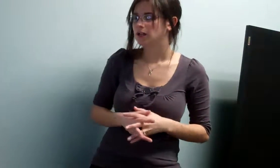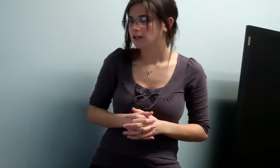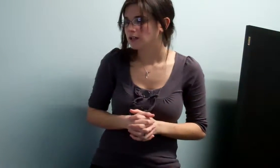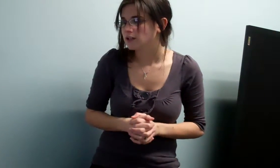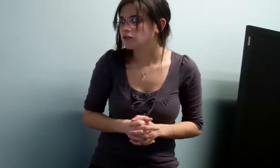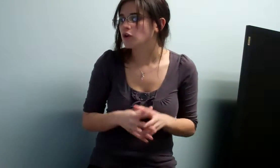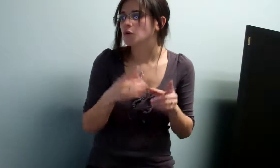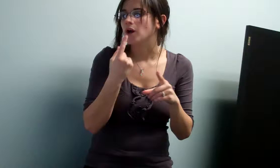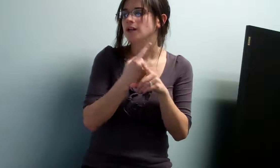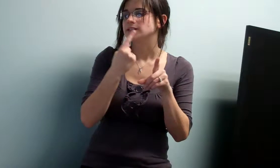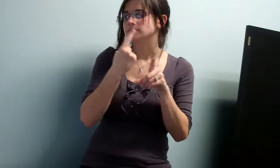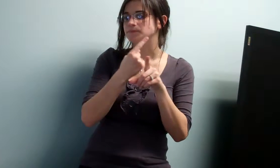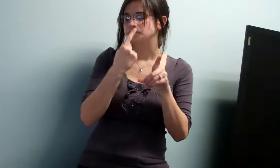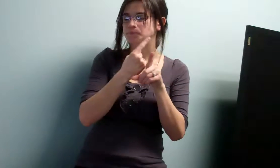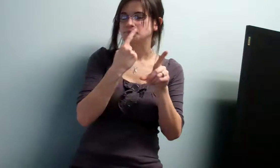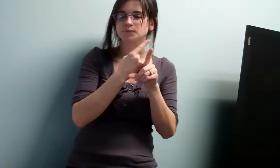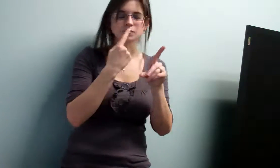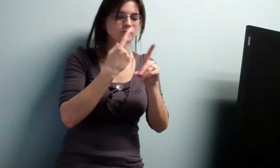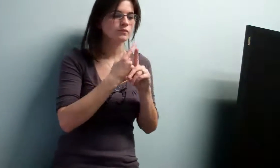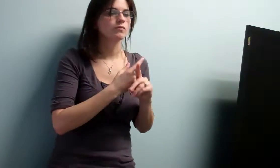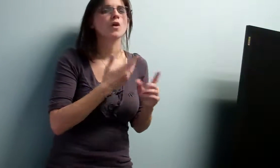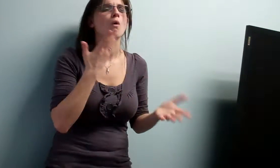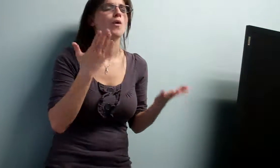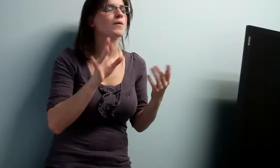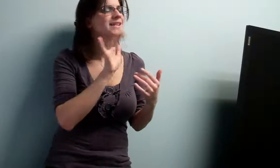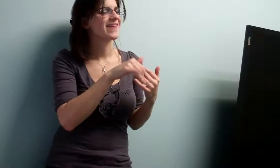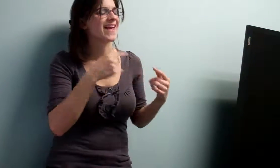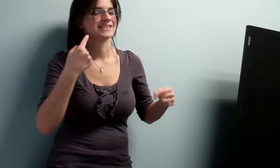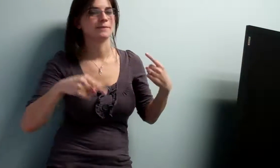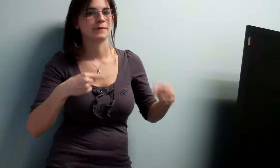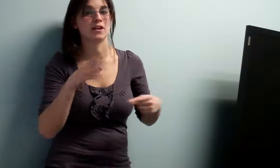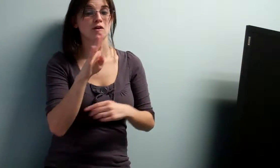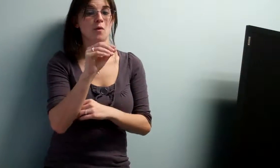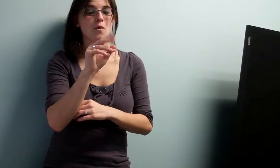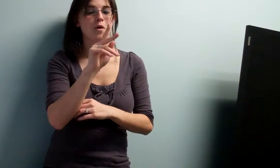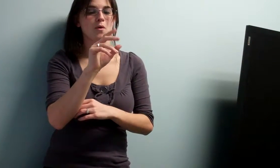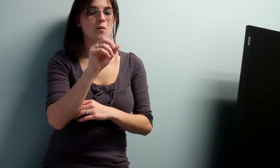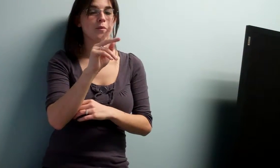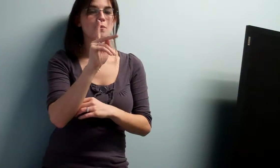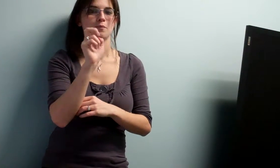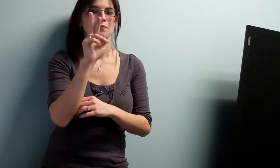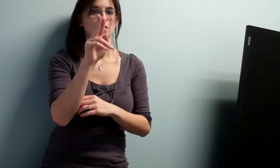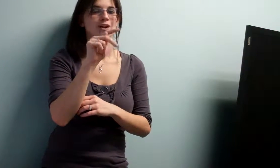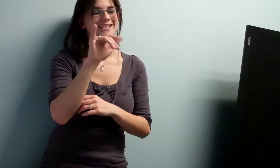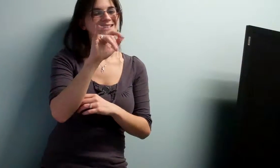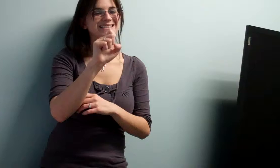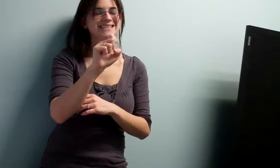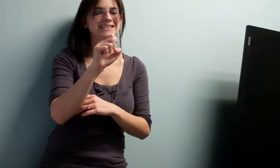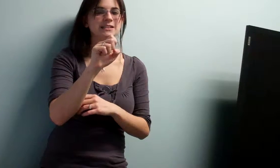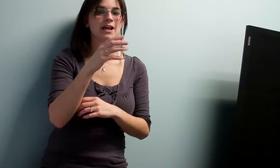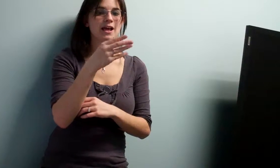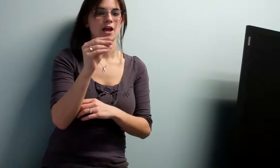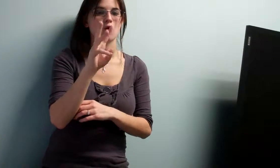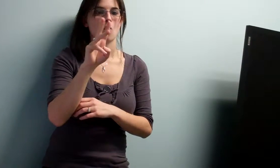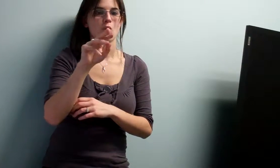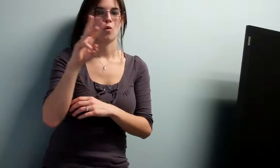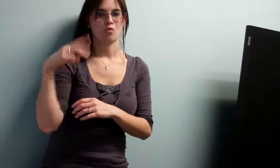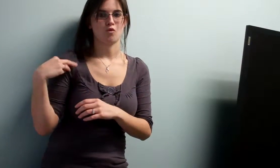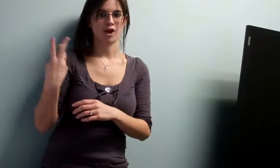Right, and what was that debate? The Booker T. Washington versus Du Bois. What were they arguing about? Because that's a debate that's